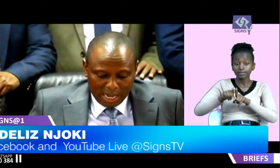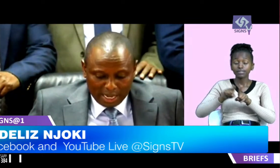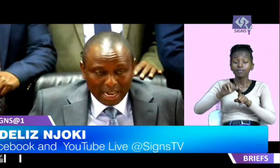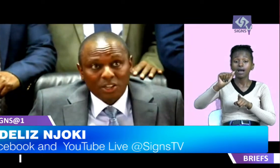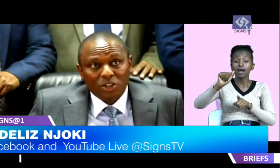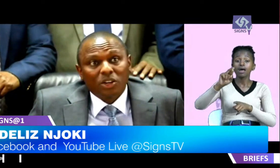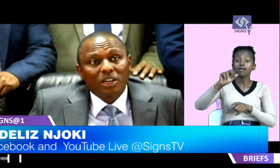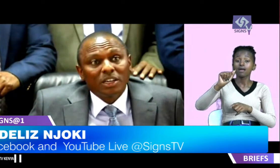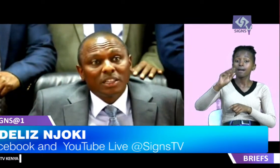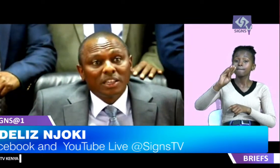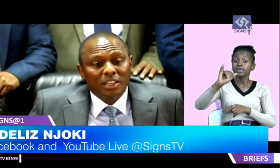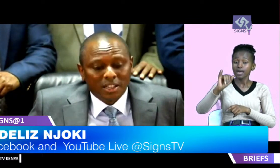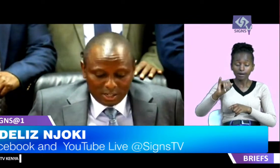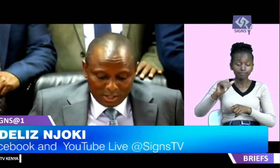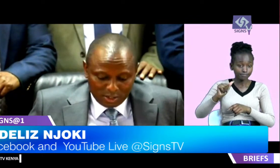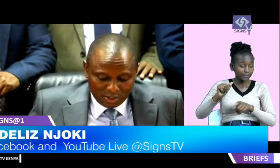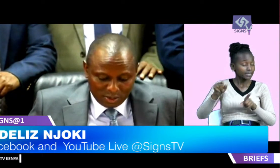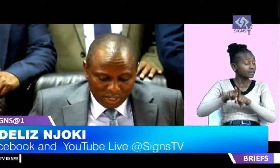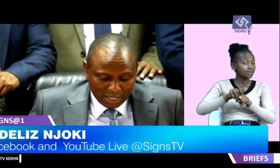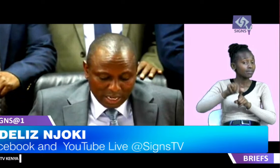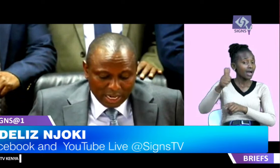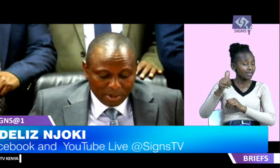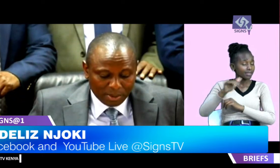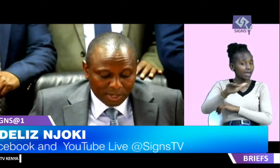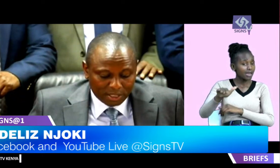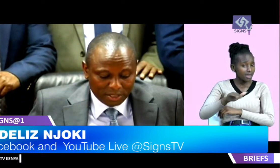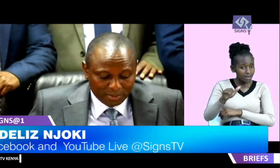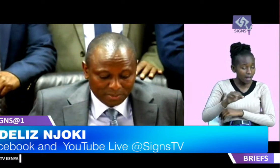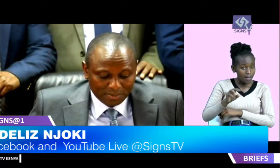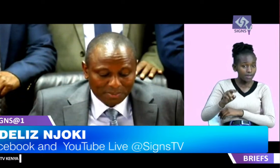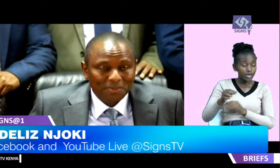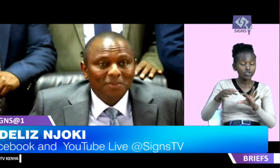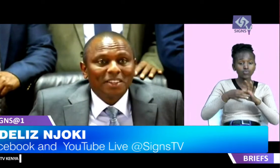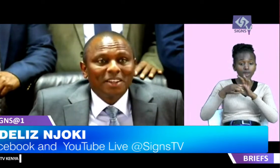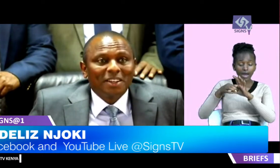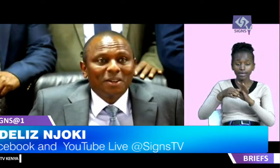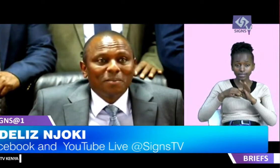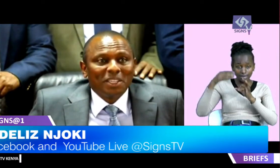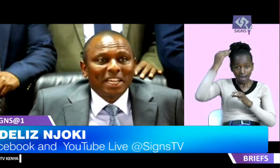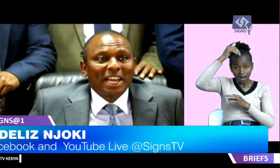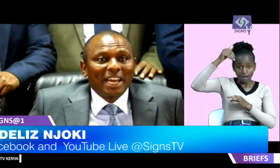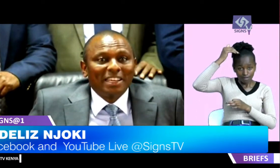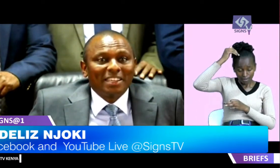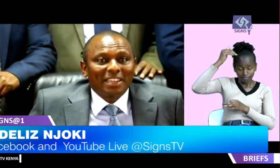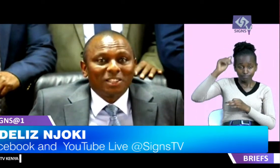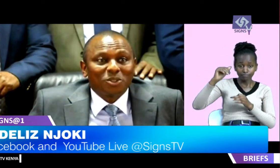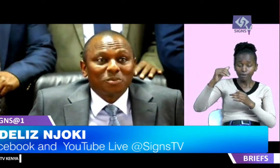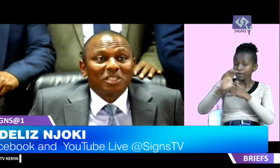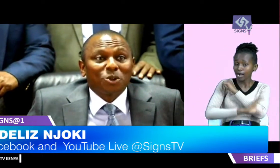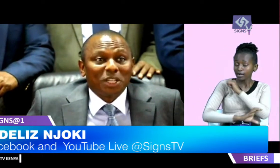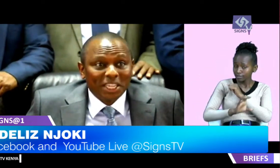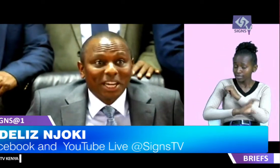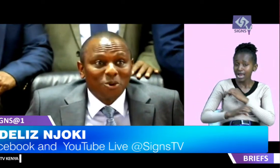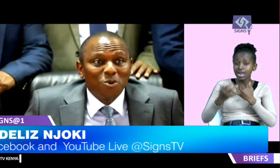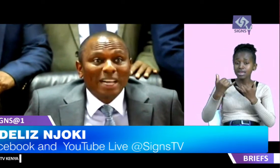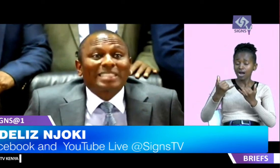and ADNOC in the United Arab Emirates. Please underline that it was Mr. Odinga who